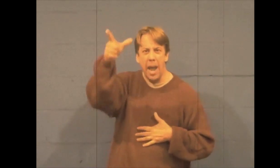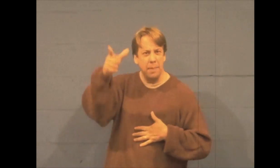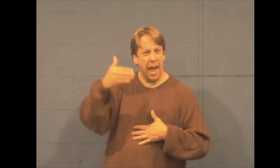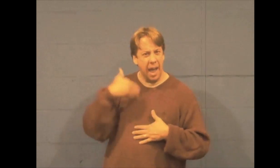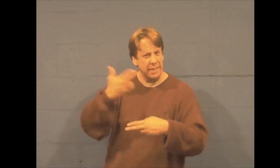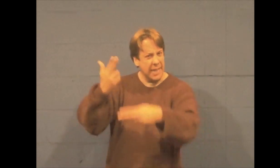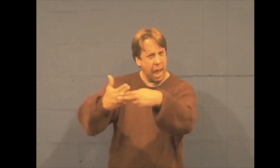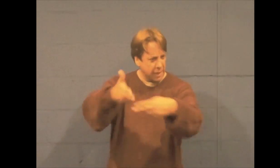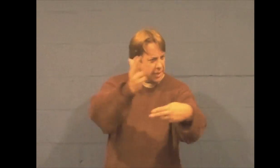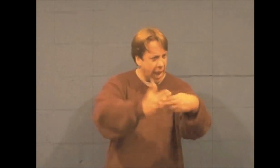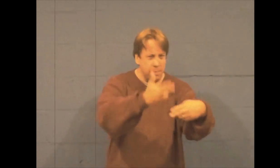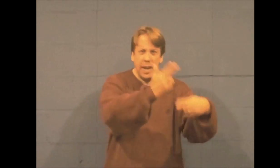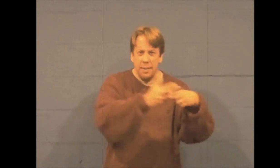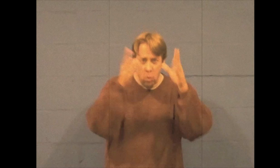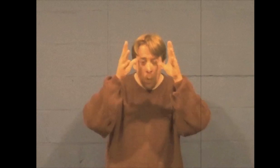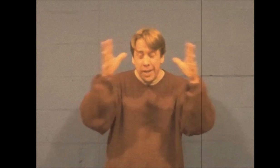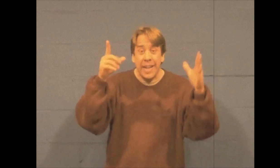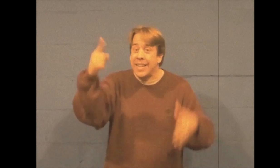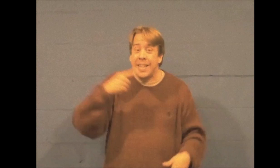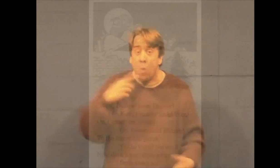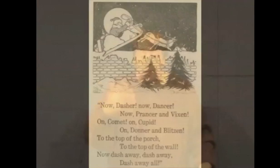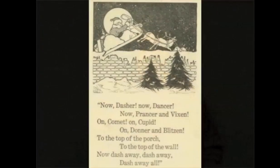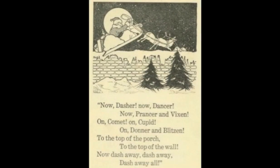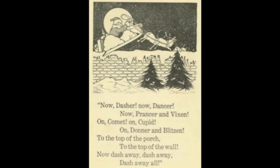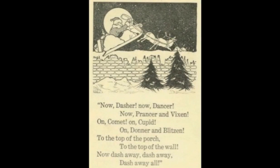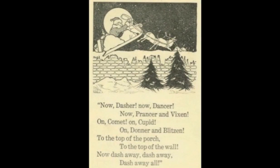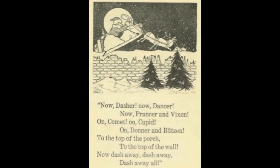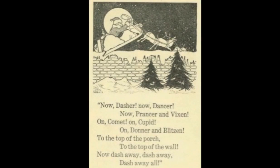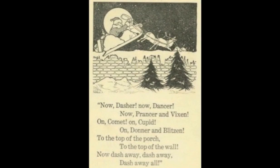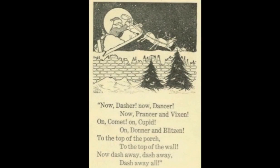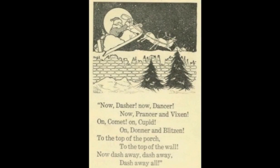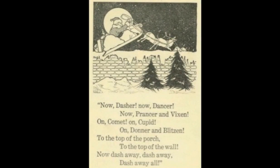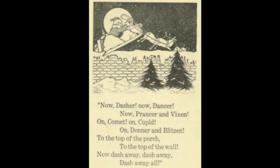And I heard him yell at the names of all the reindeers.